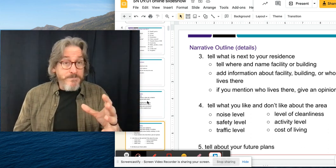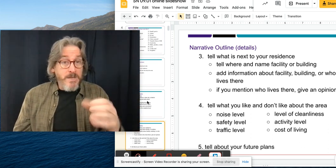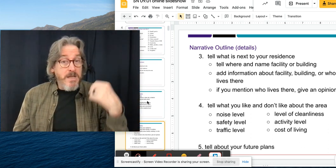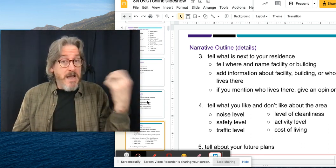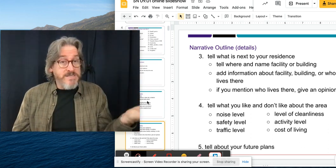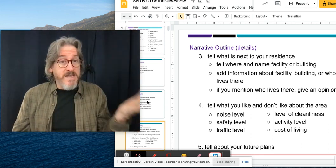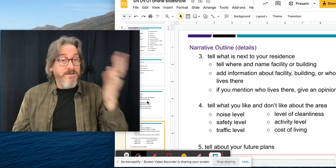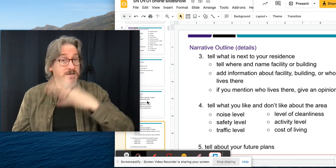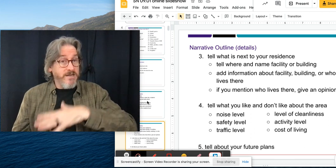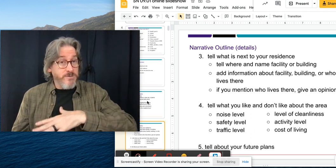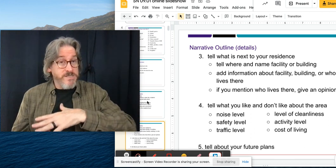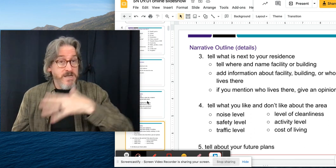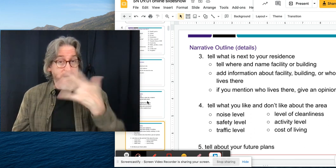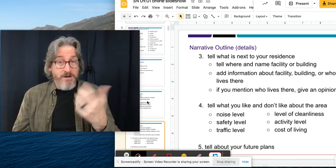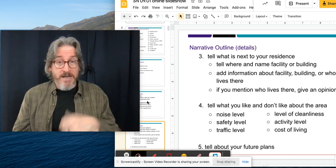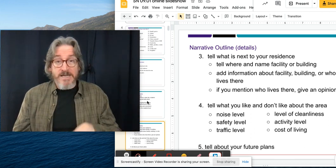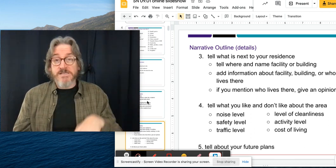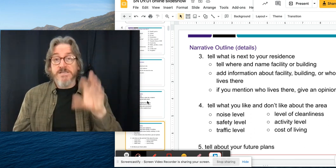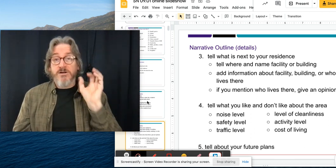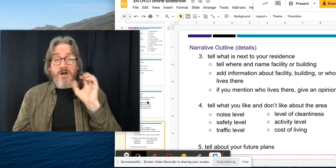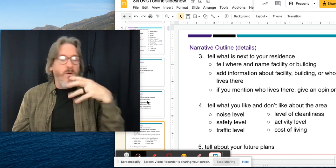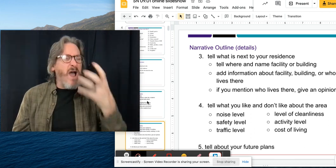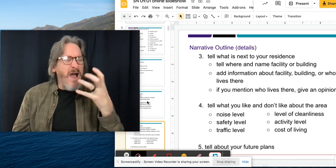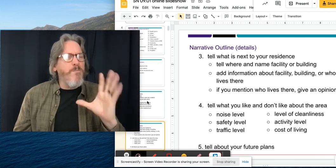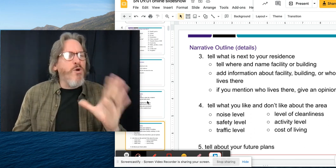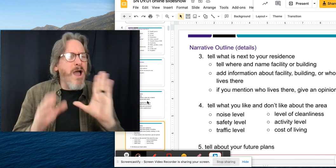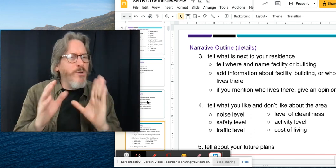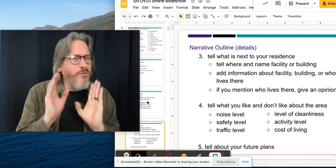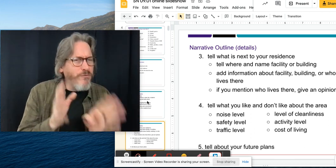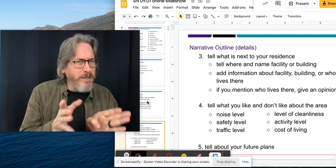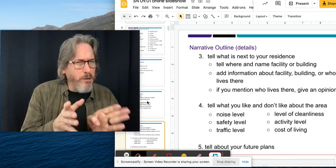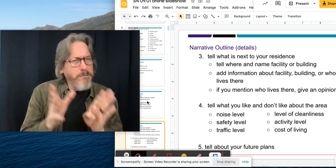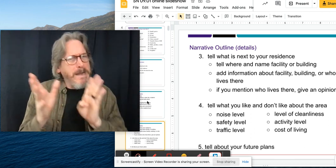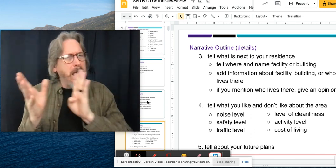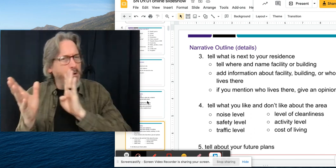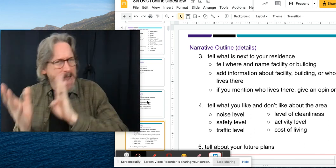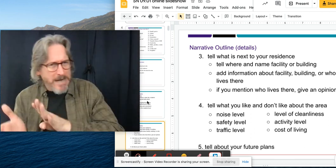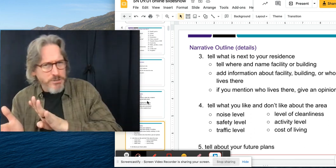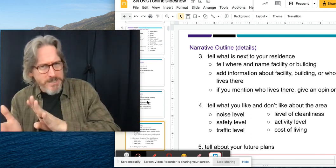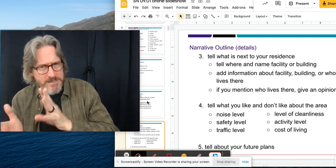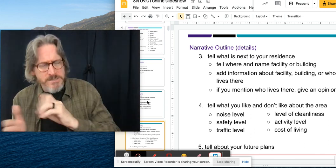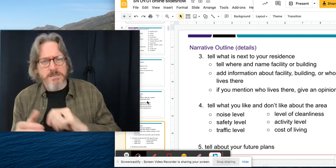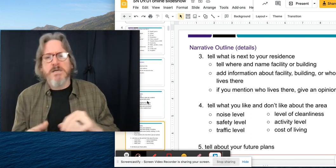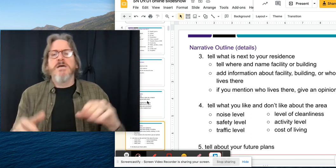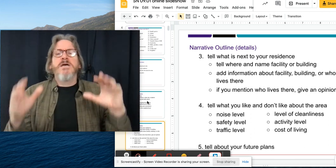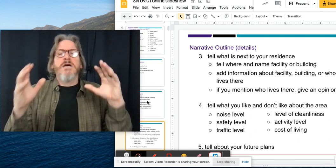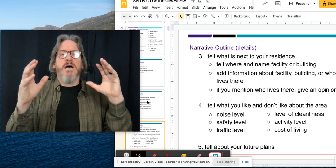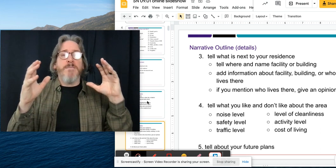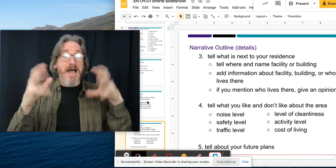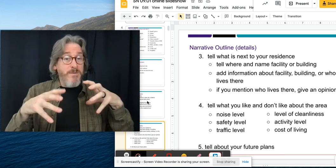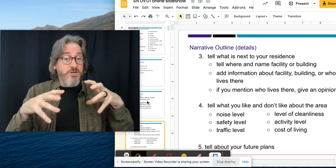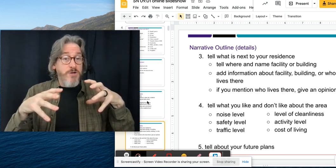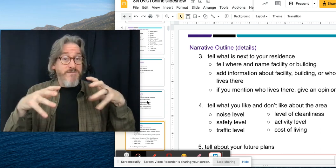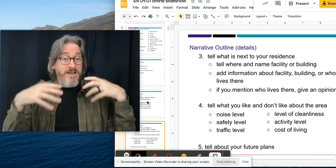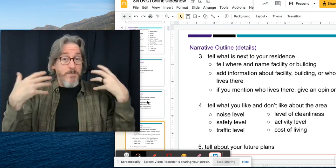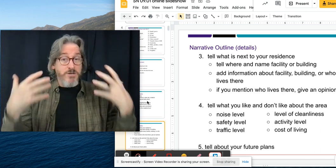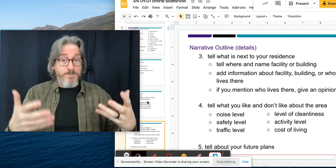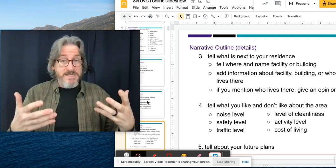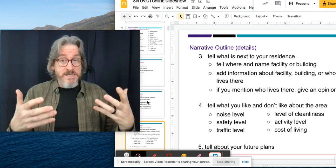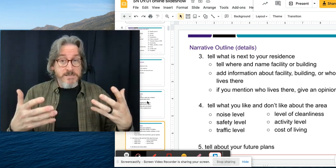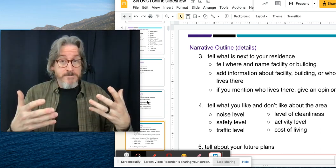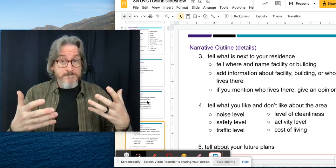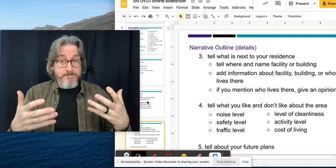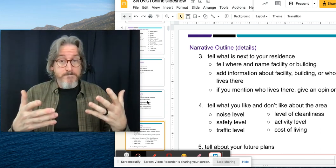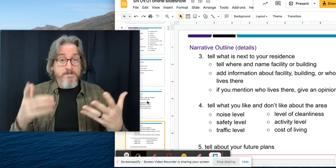Safety, how safe, how dangerous an area is, or how you feel than how it actually is. How much traffic, how